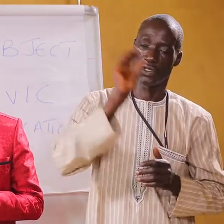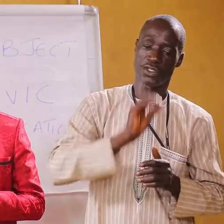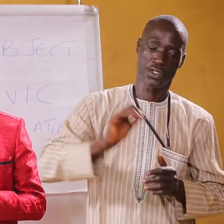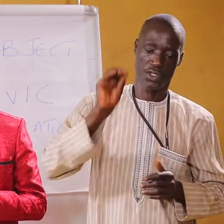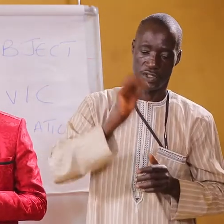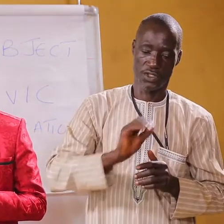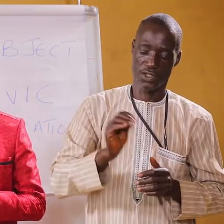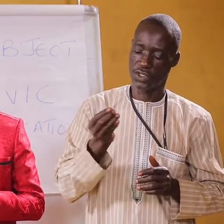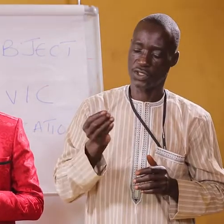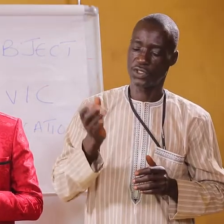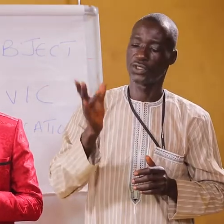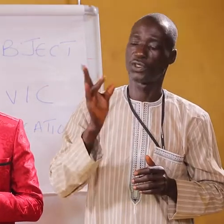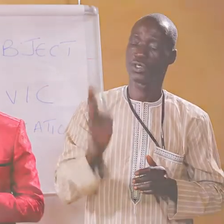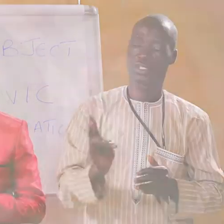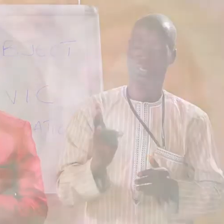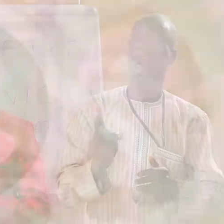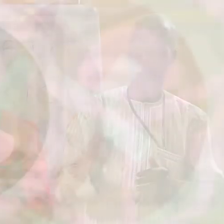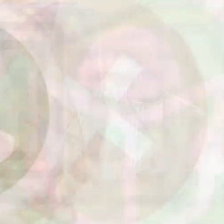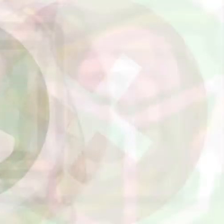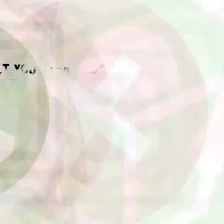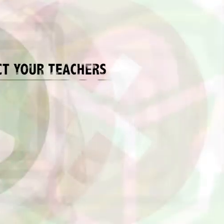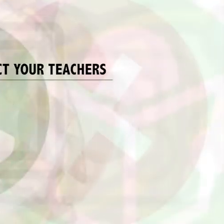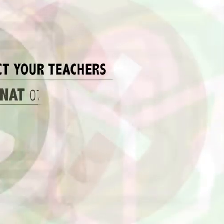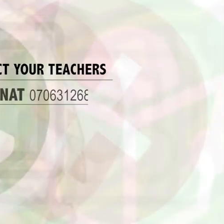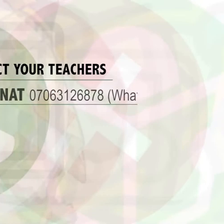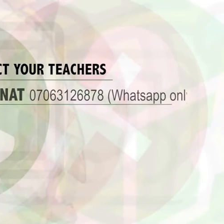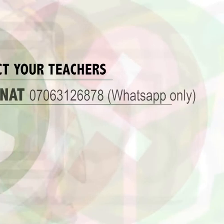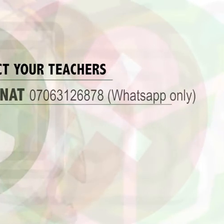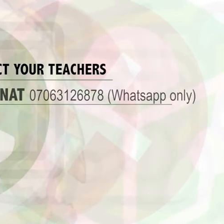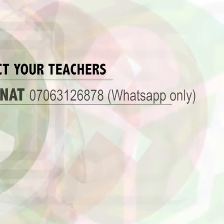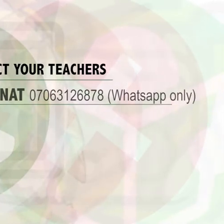assignment and for further explanation.